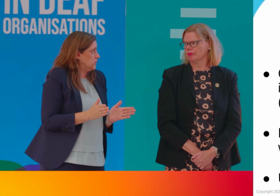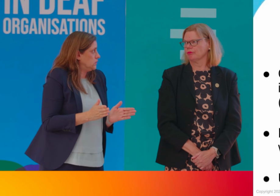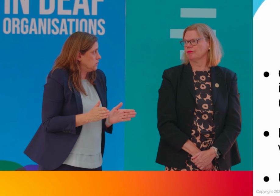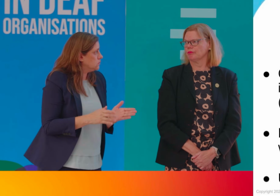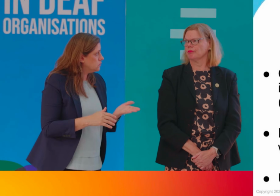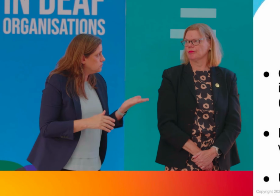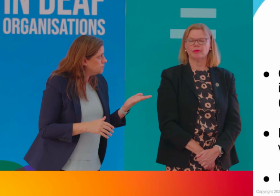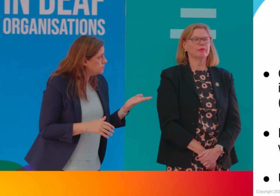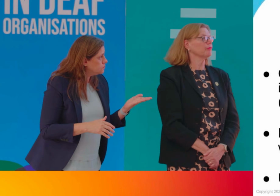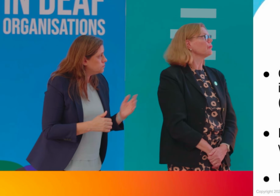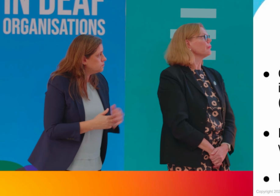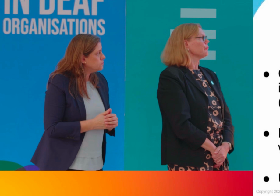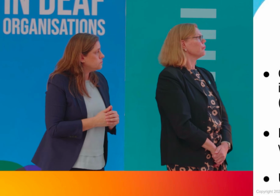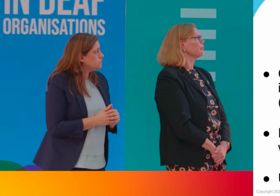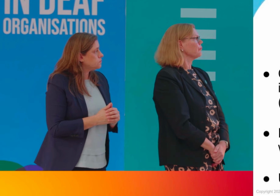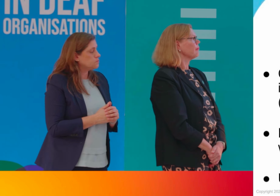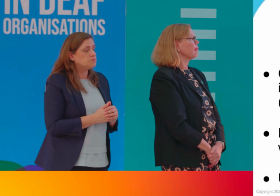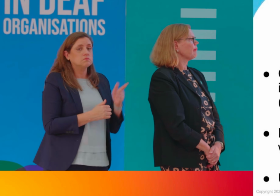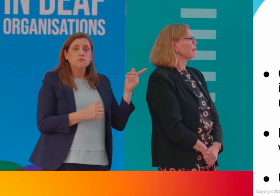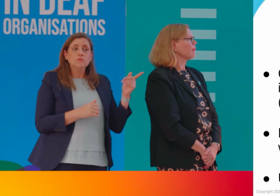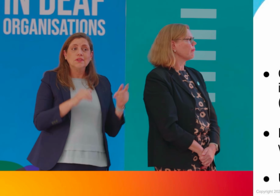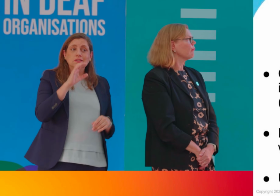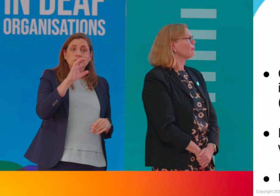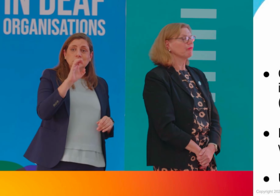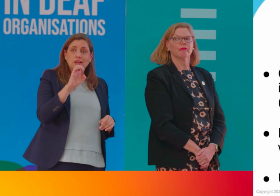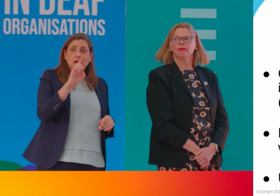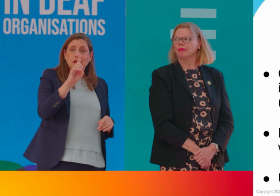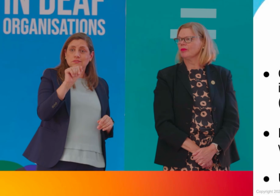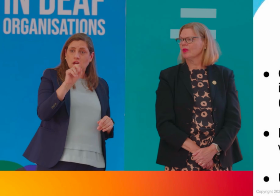So let's push for that.